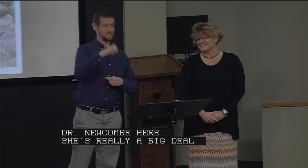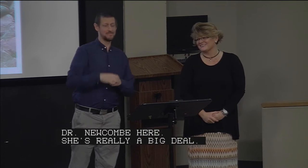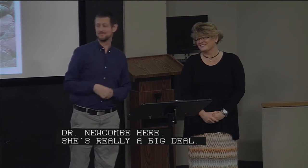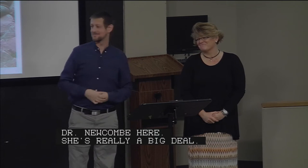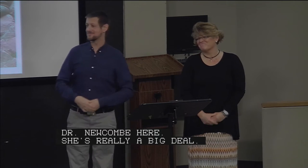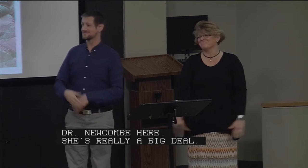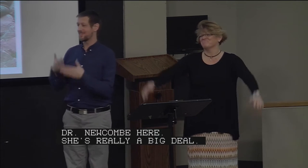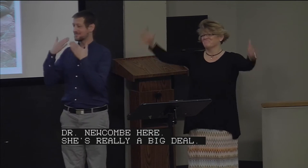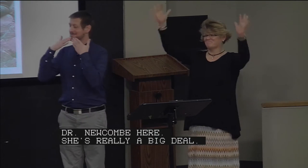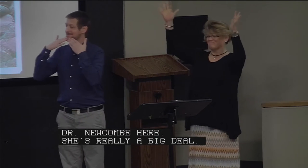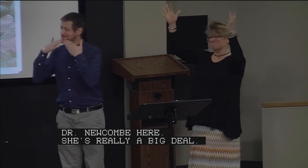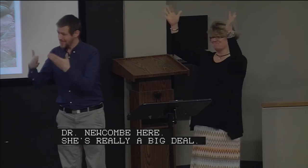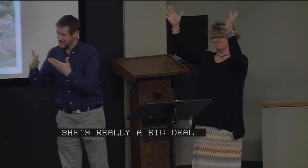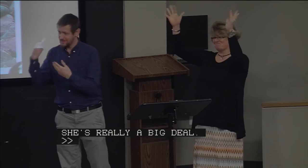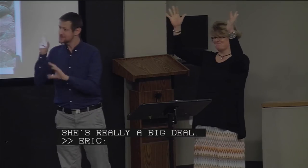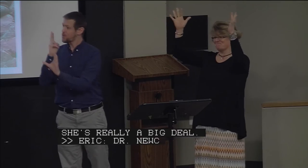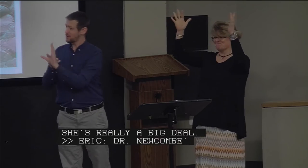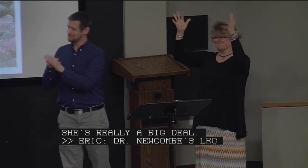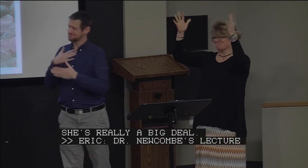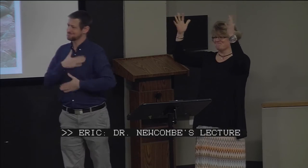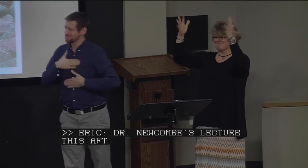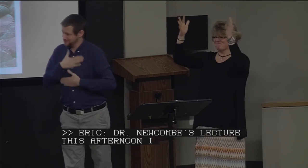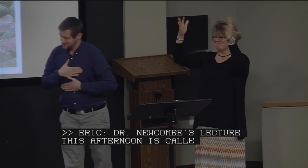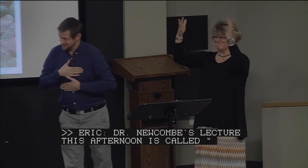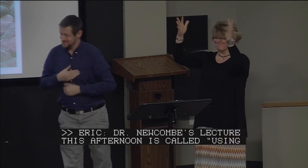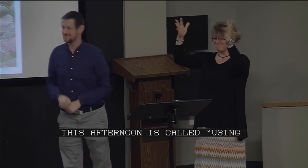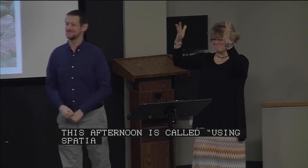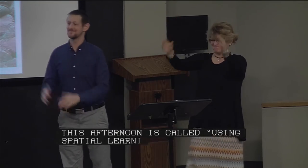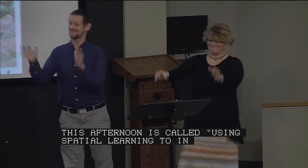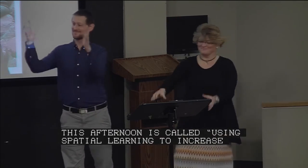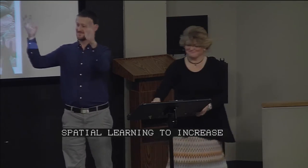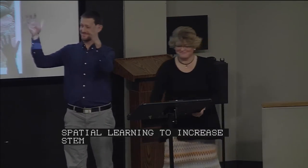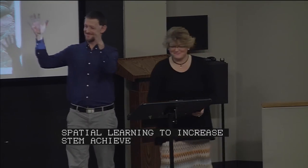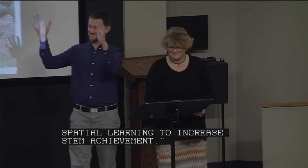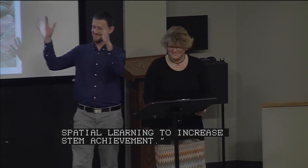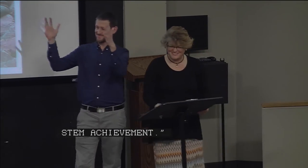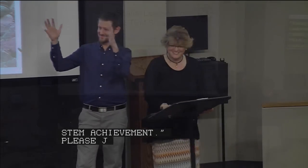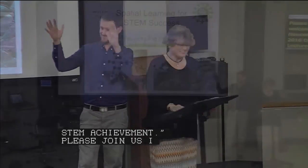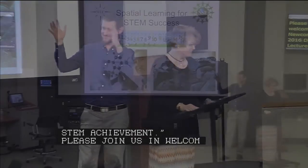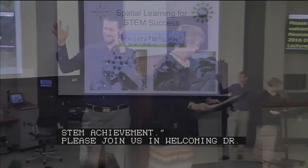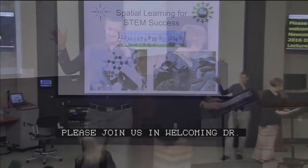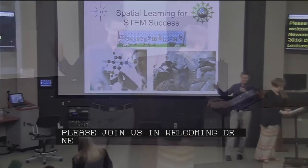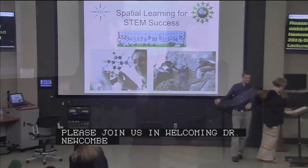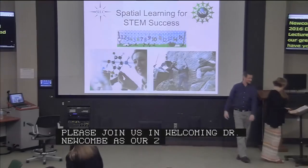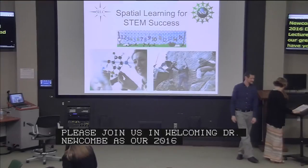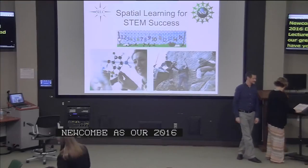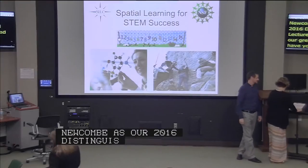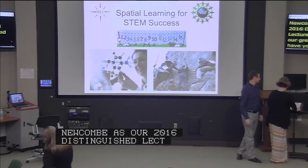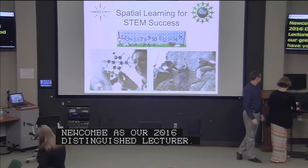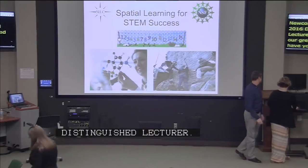Dr. Newcombe as our 2016 Distinguished Lecturer. It is indeed a great honor to have you here.